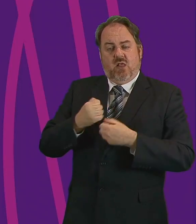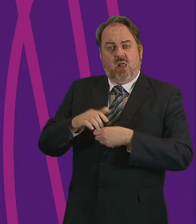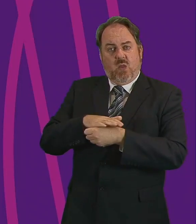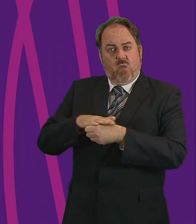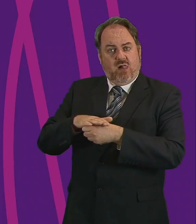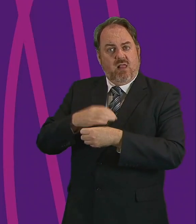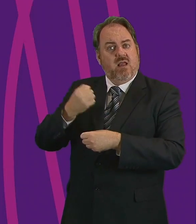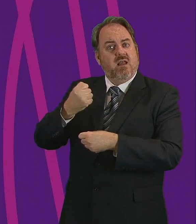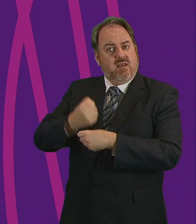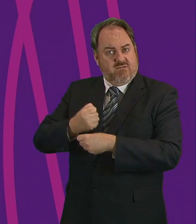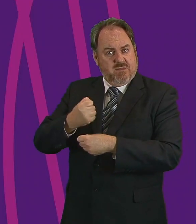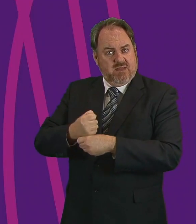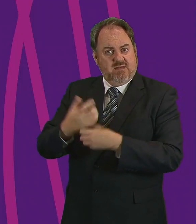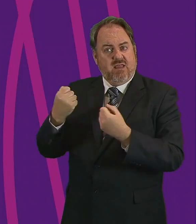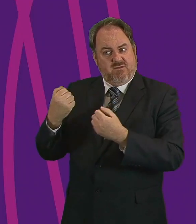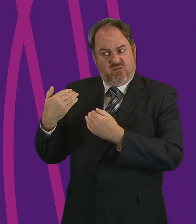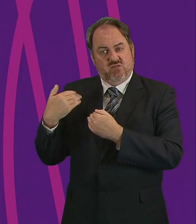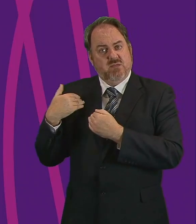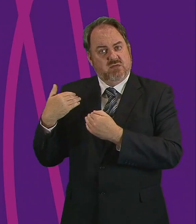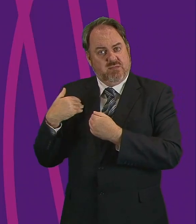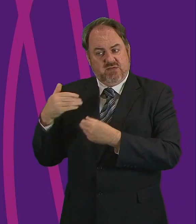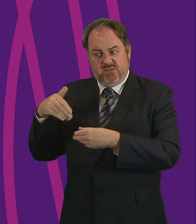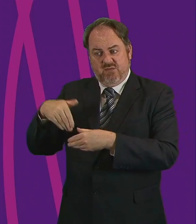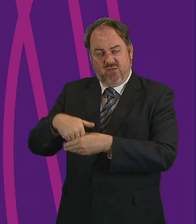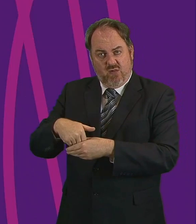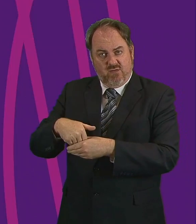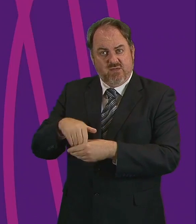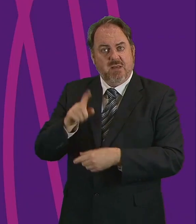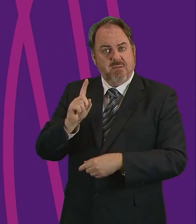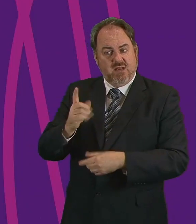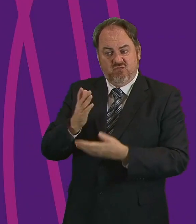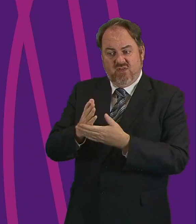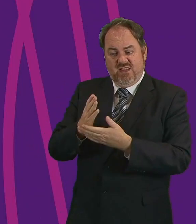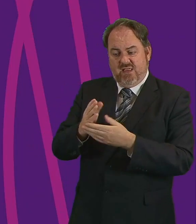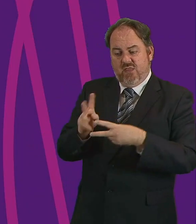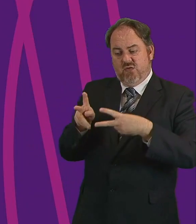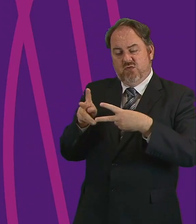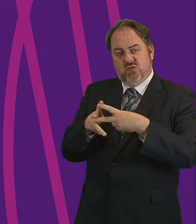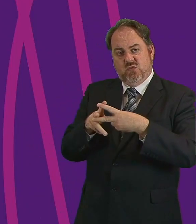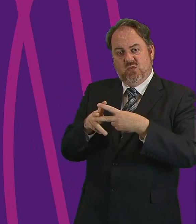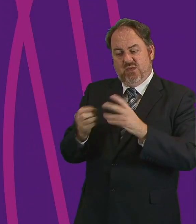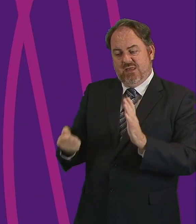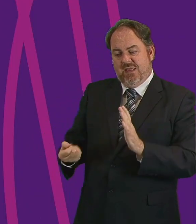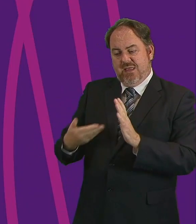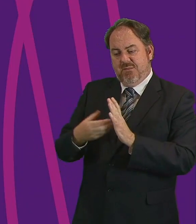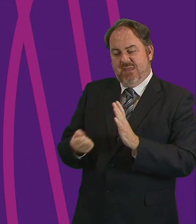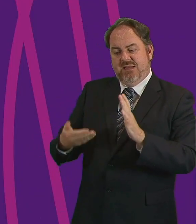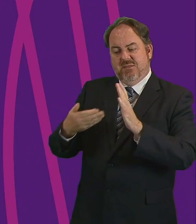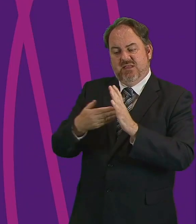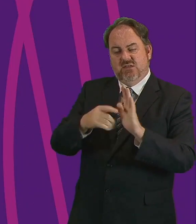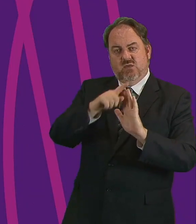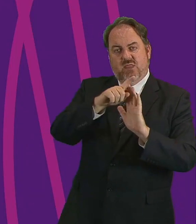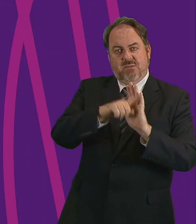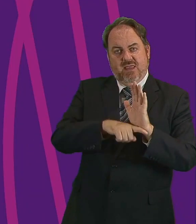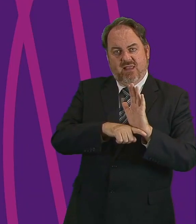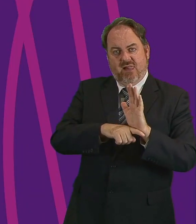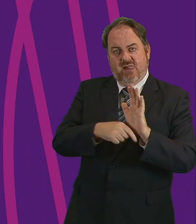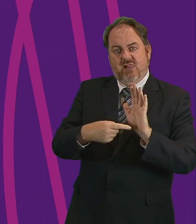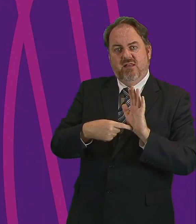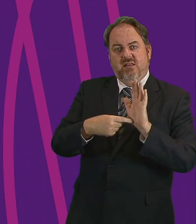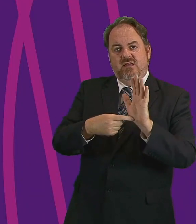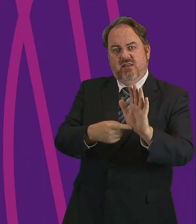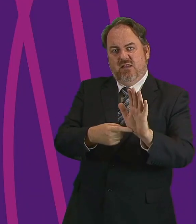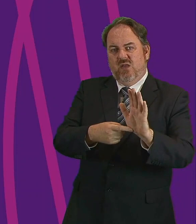I agree with the sentiment of what both are suggesting. Both those amendments also delete substantial parts of the